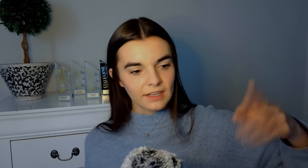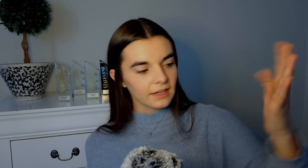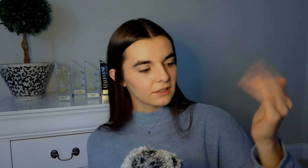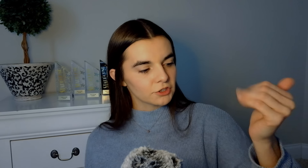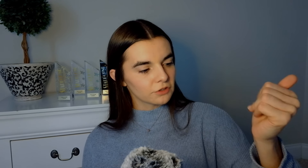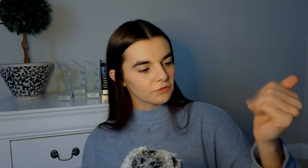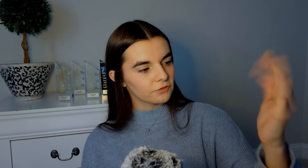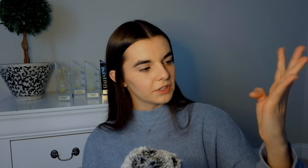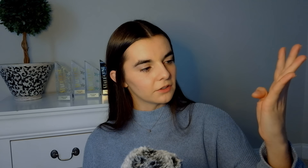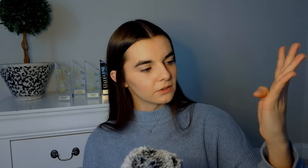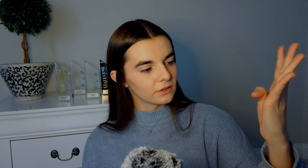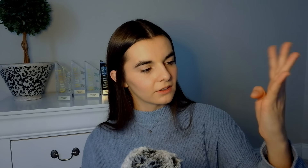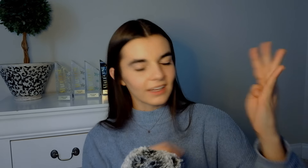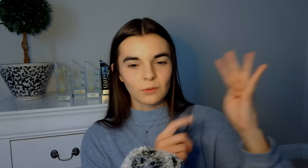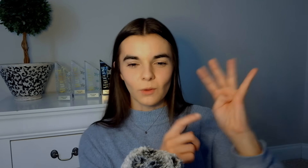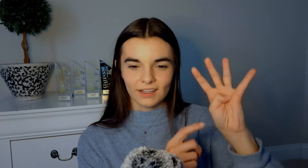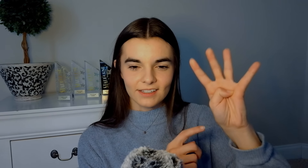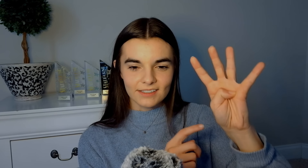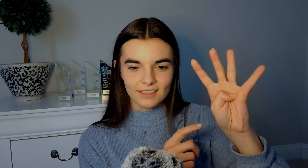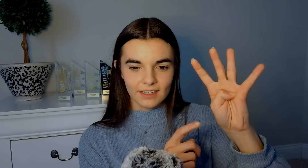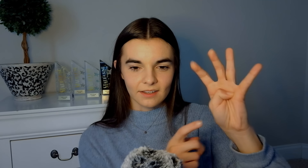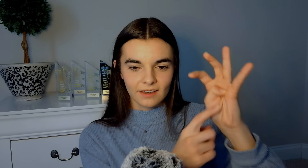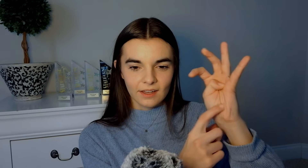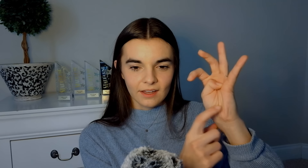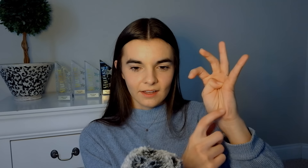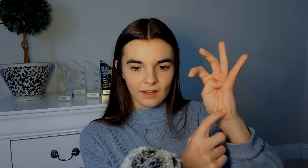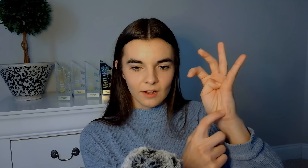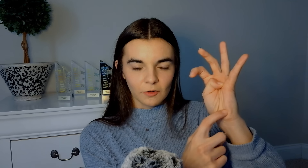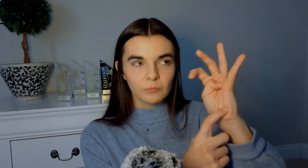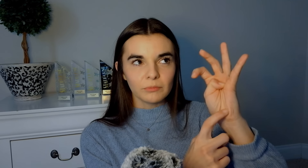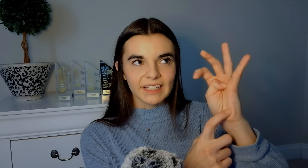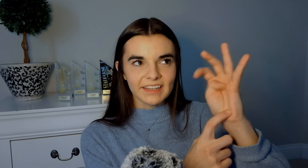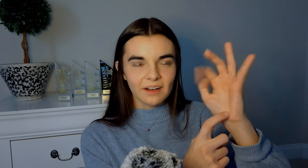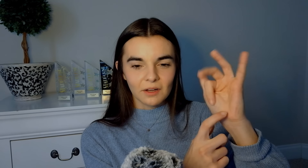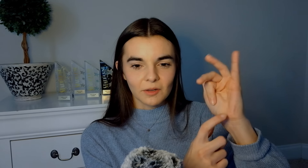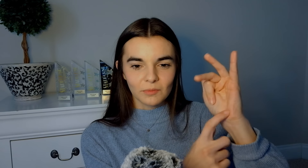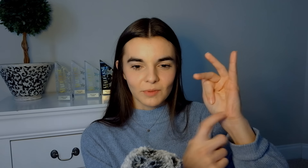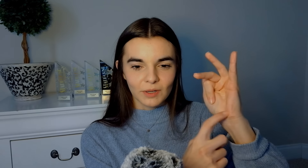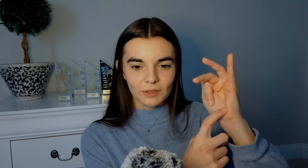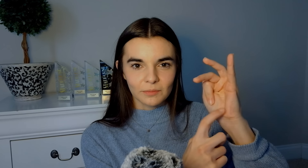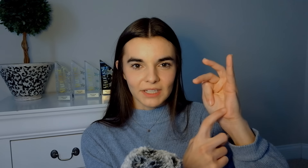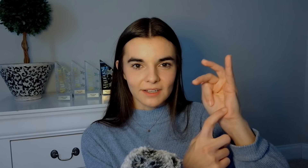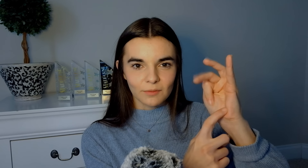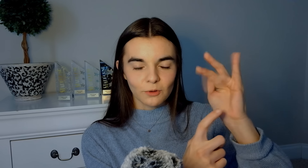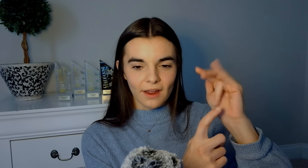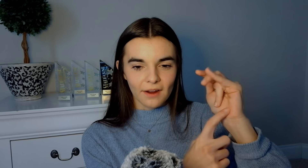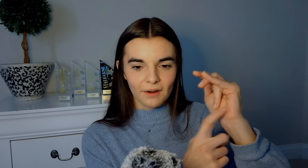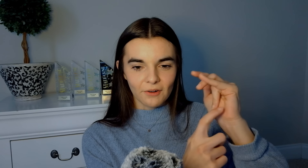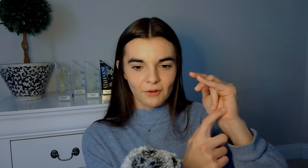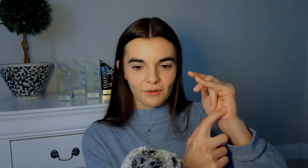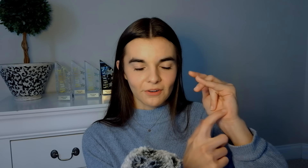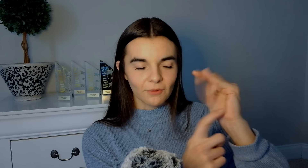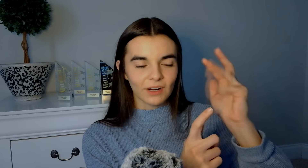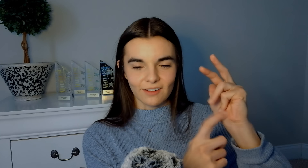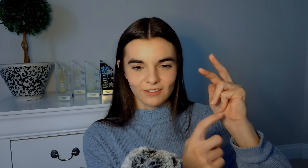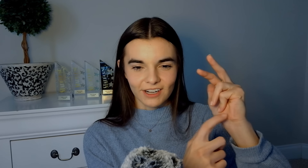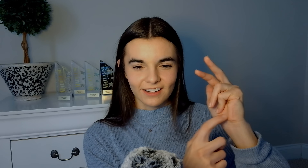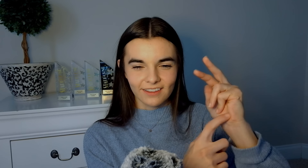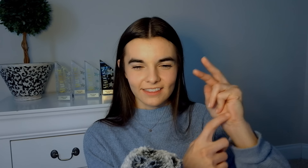on it and it should feel like one of these is like medium or medium rare or whatever like that.